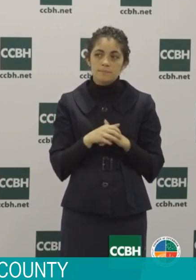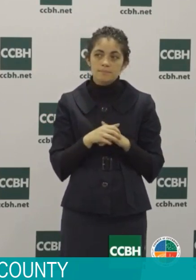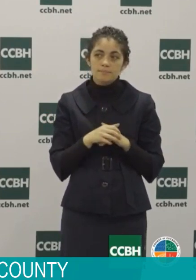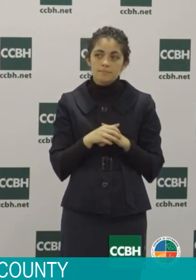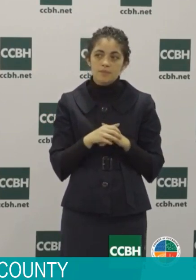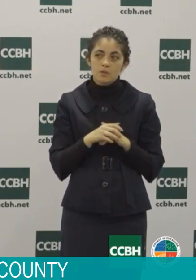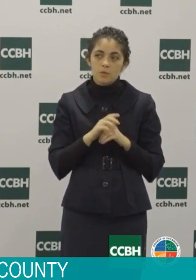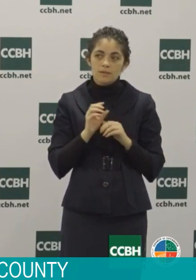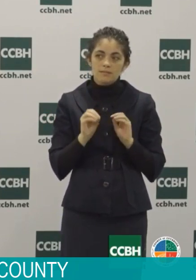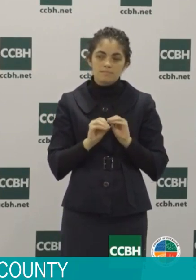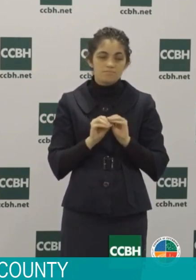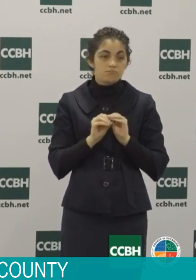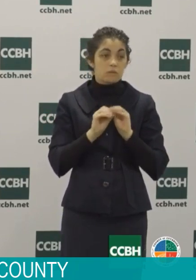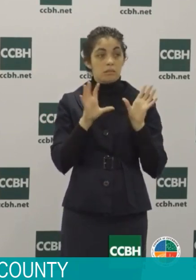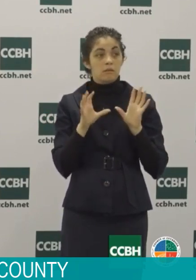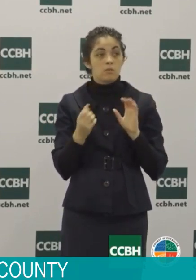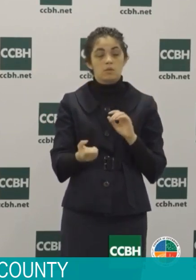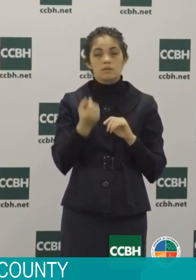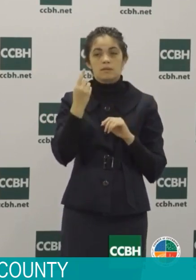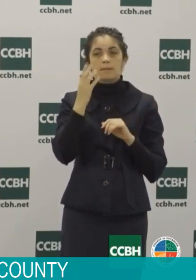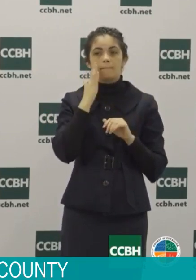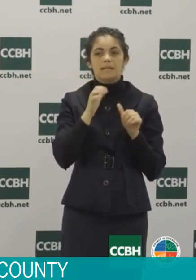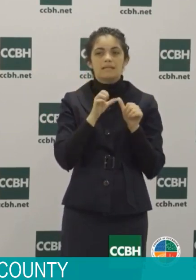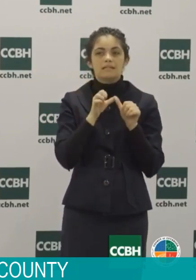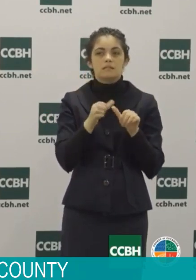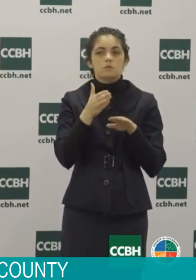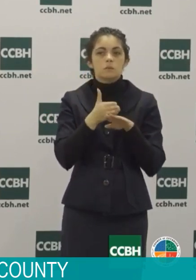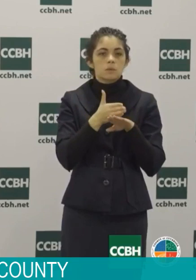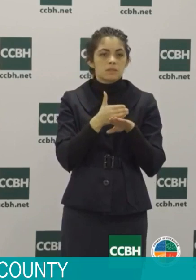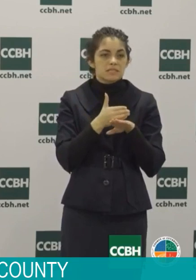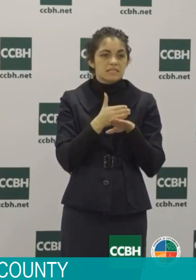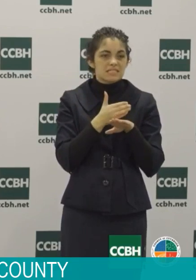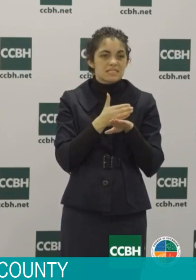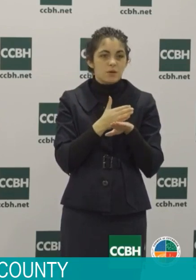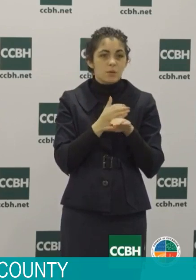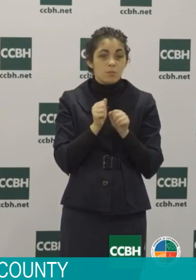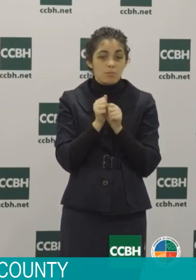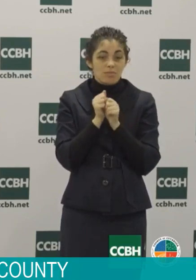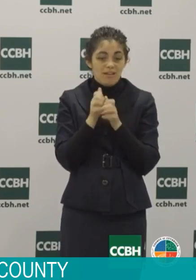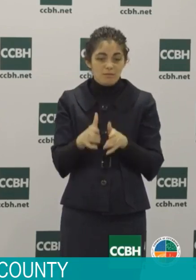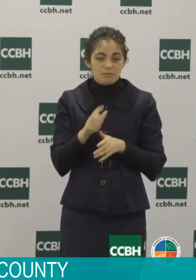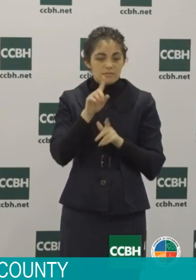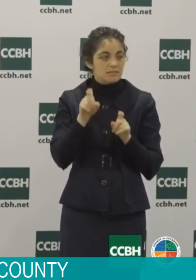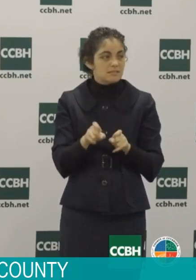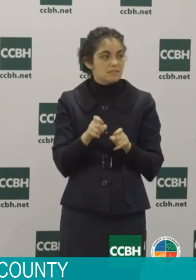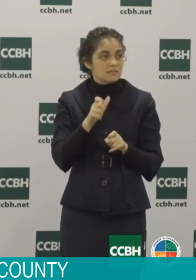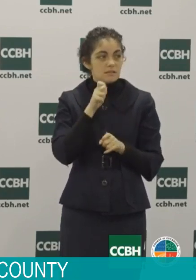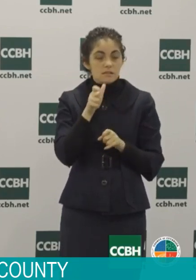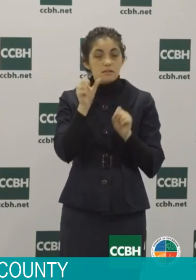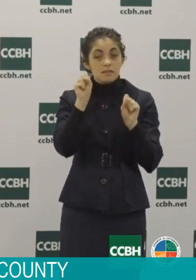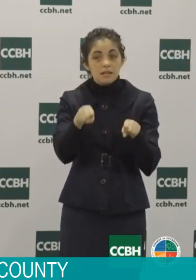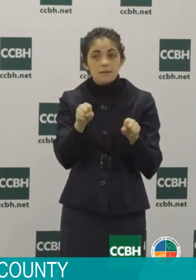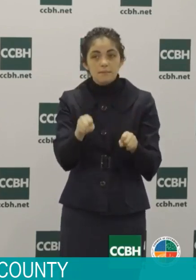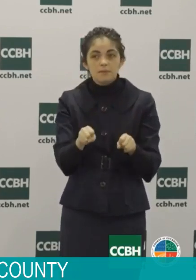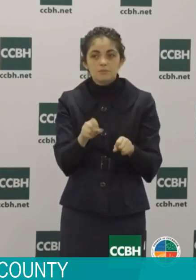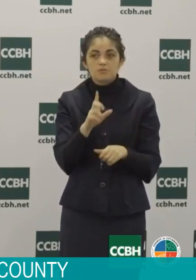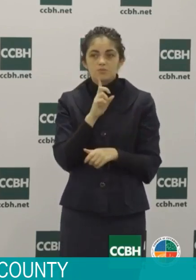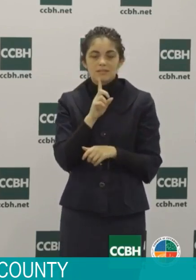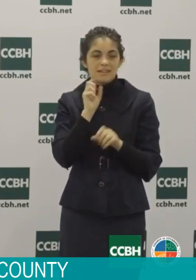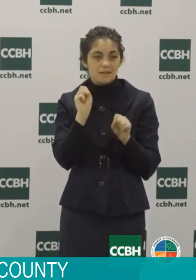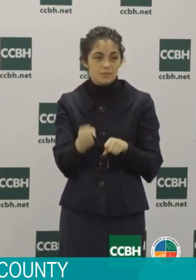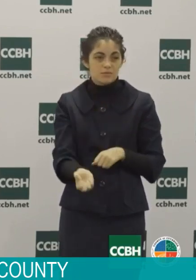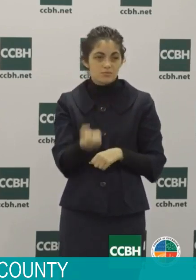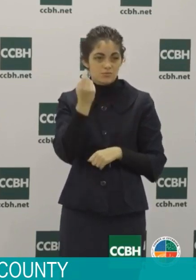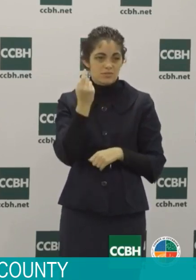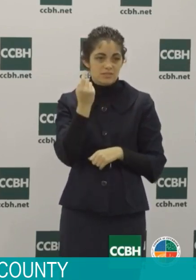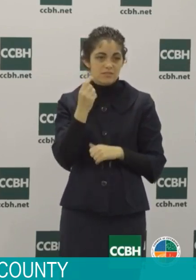a clear answer. I think that this continues to evolve. Without testing, we're really not able to adequately